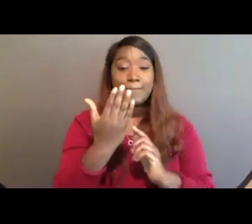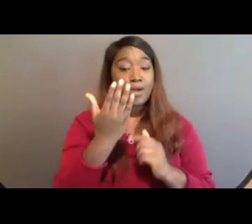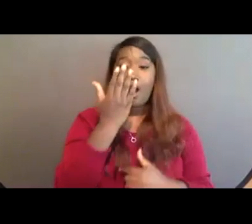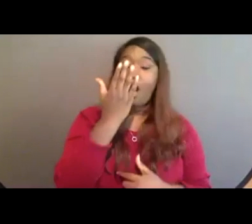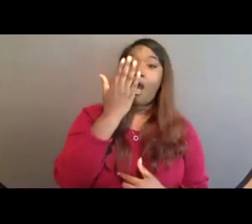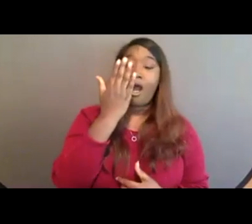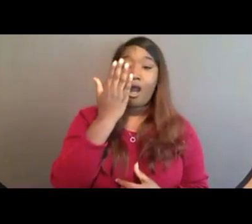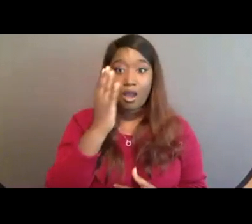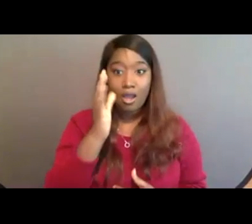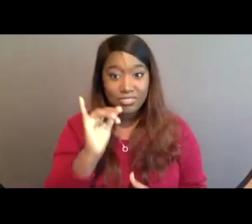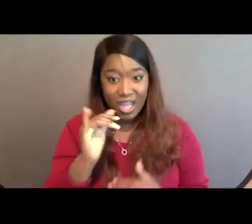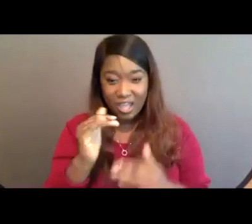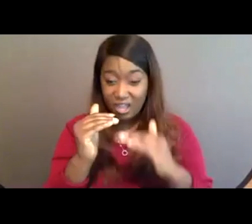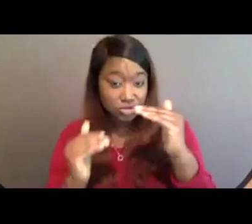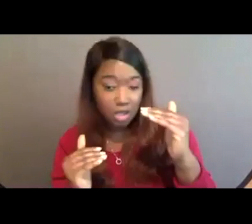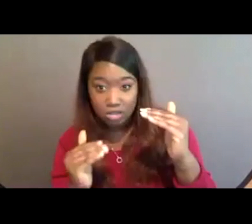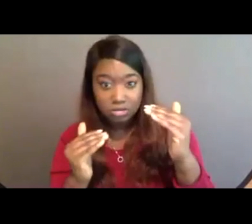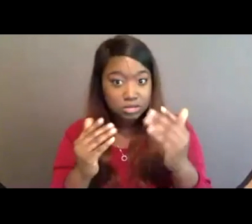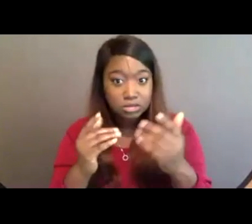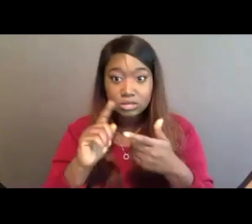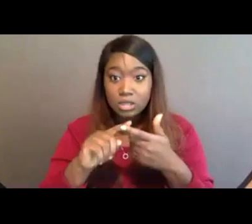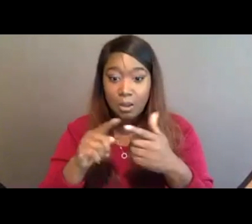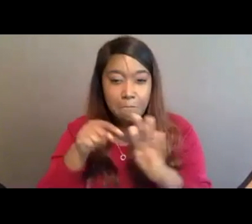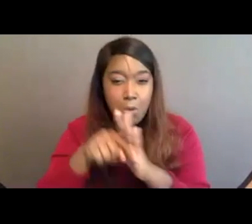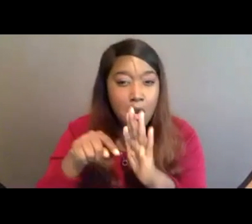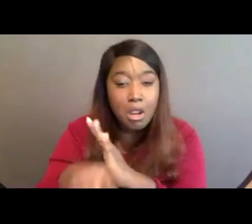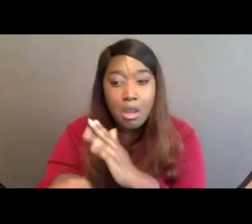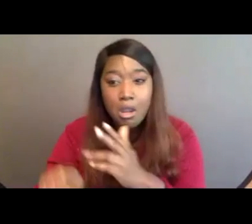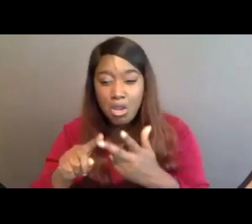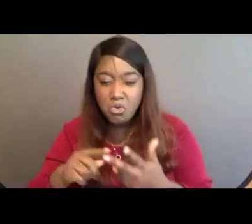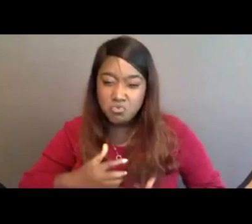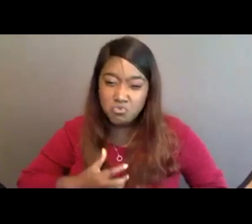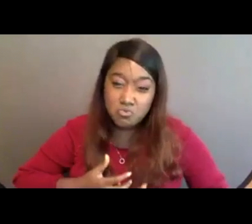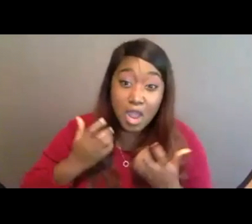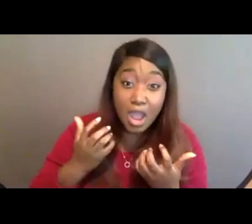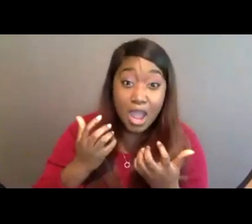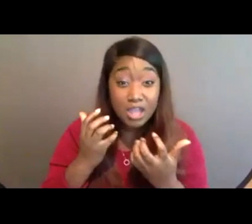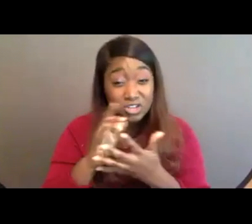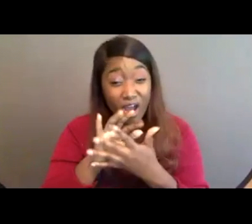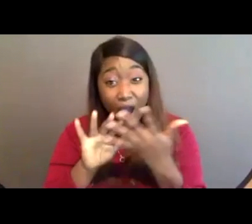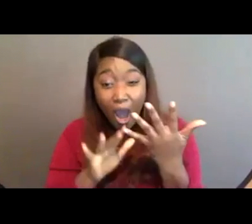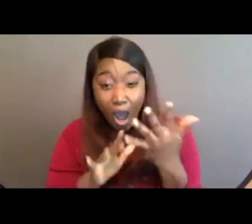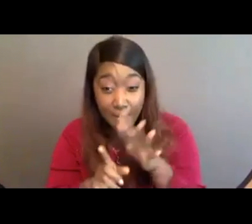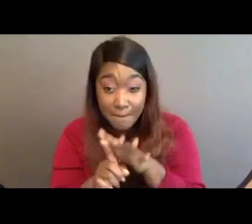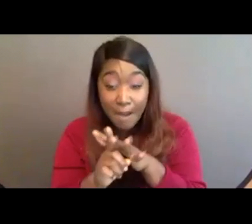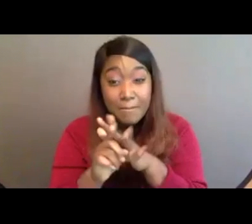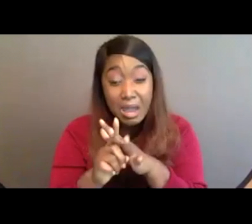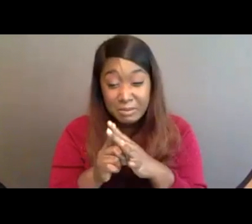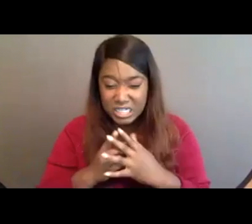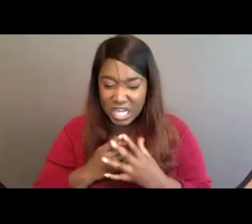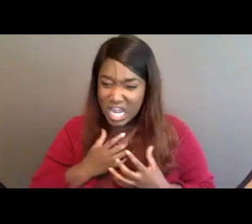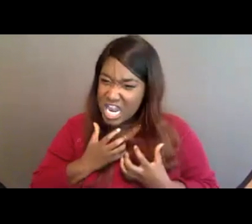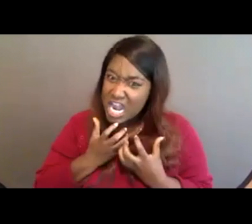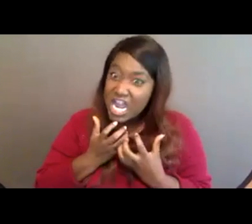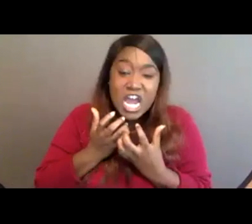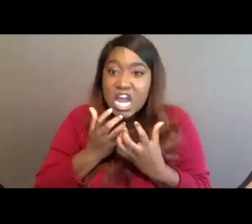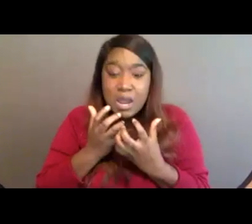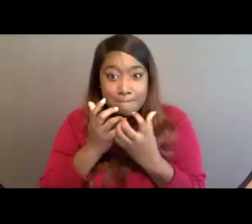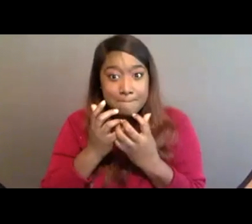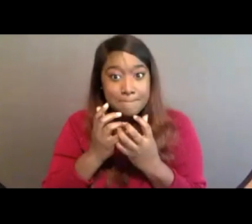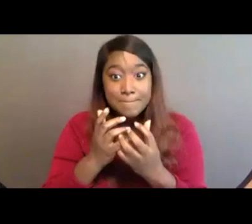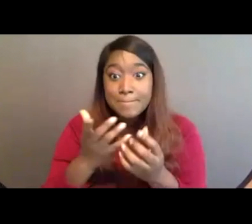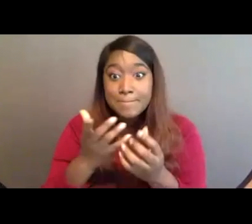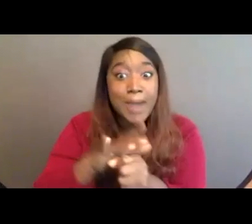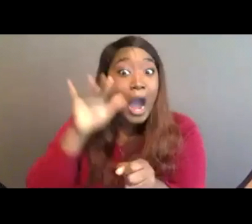injustice, murder, rage, just there's no holding back, right? Because it's